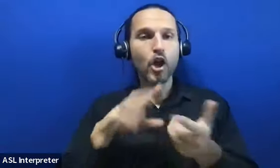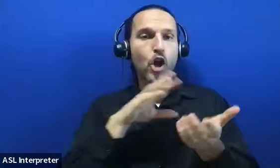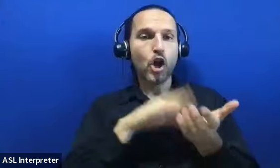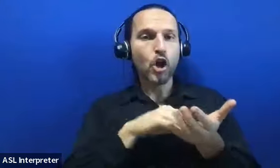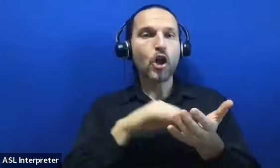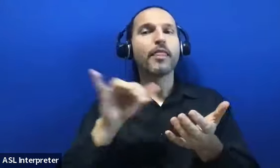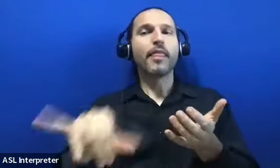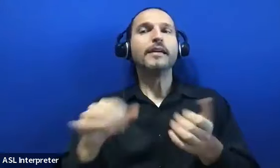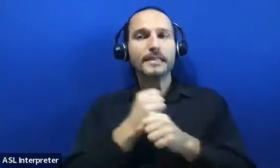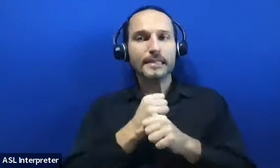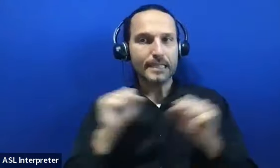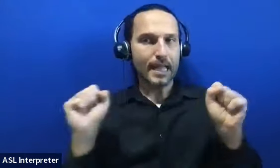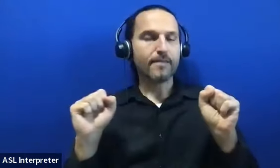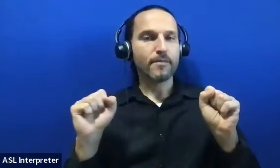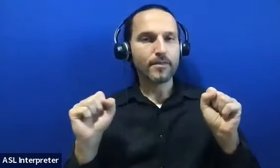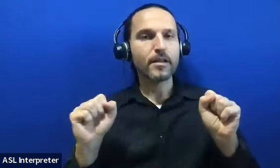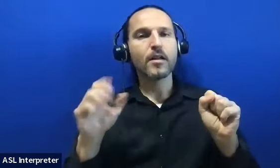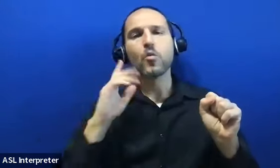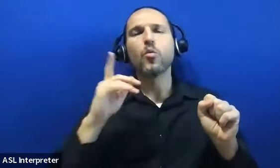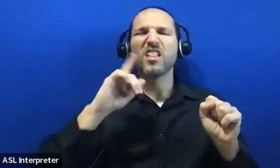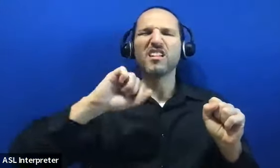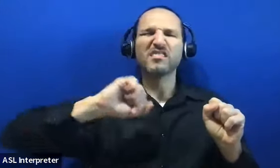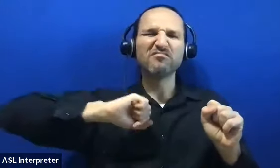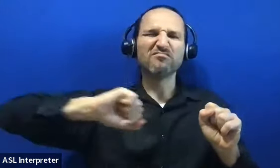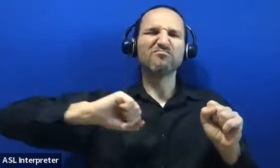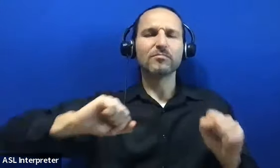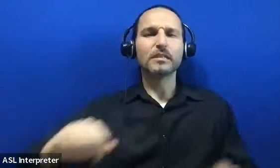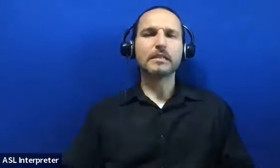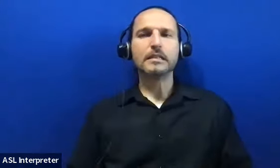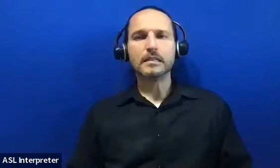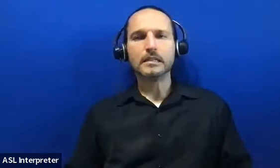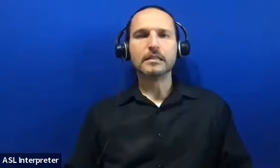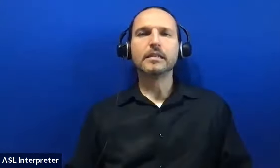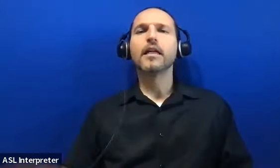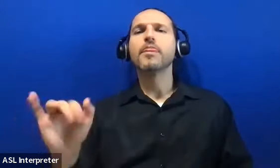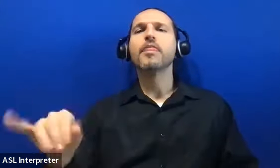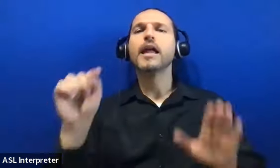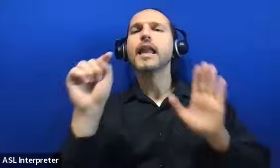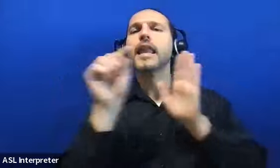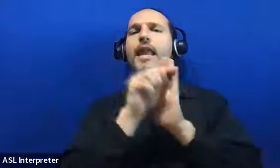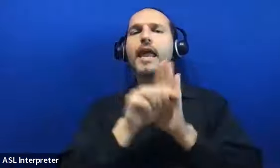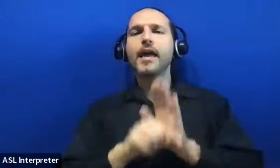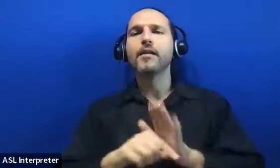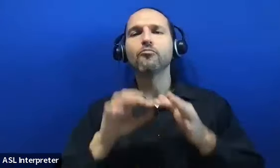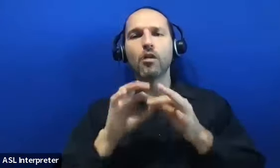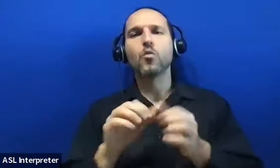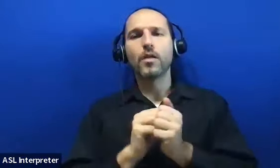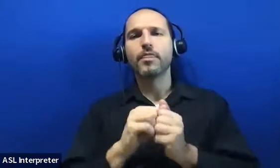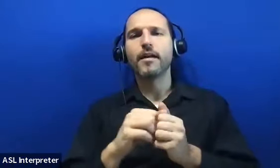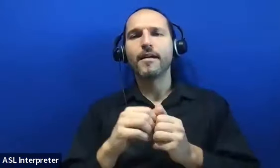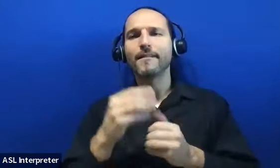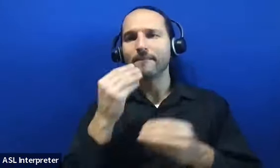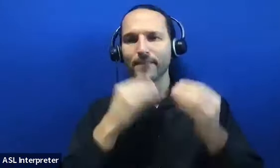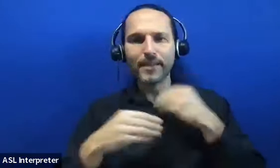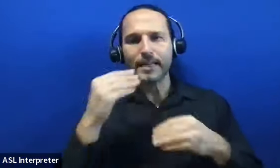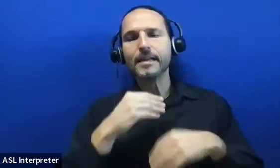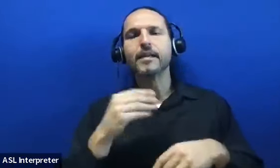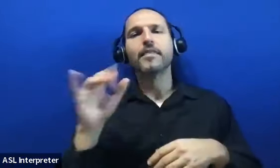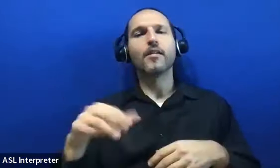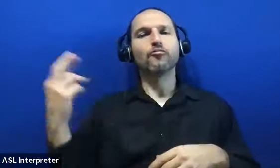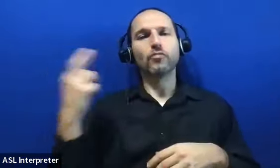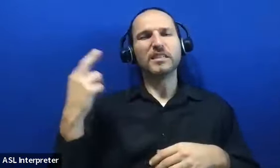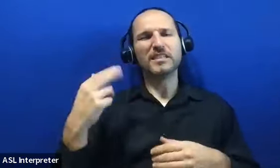that is safe, they might just push away, right? So those negative associations with feeding can be for all of the